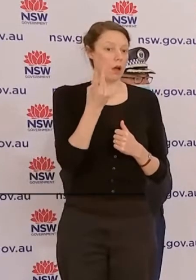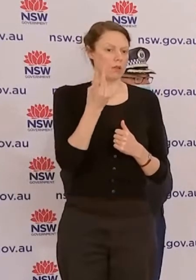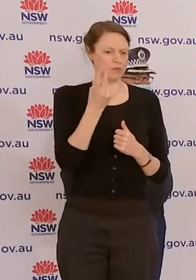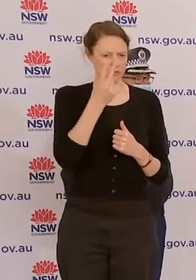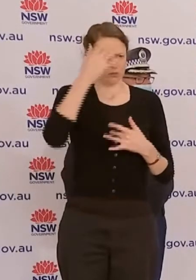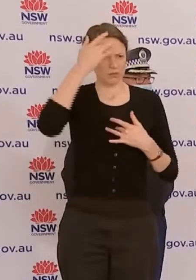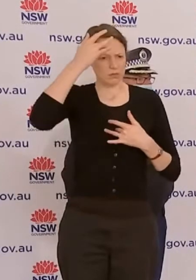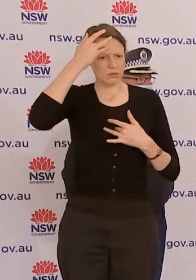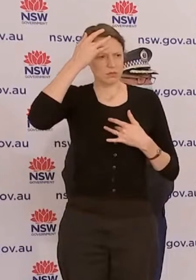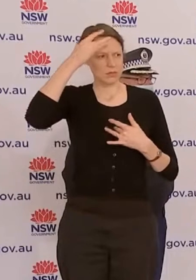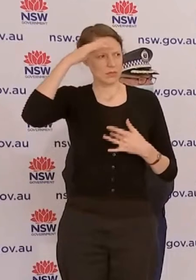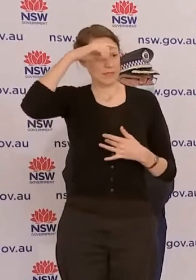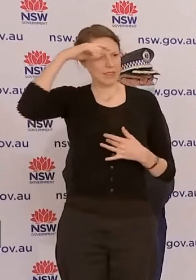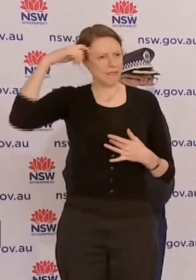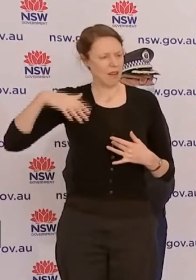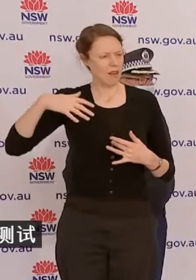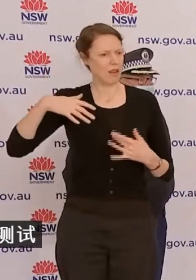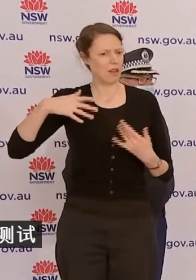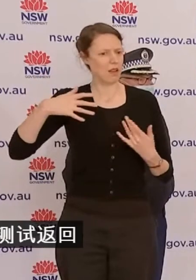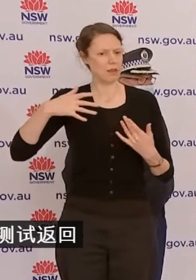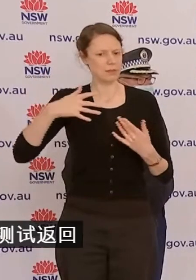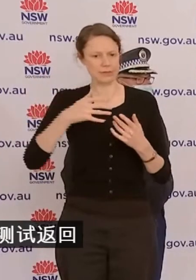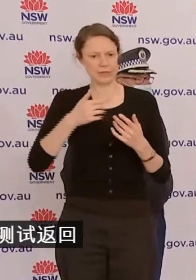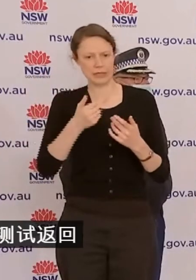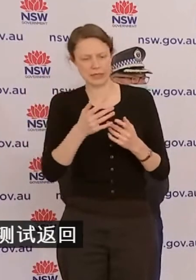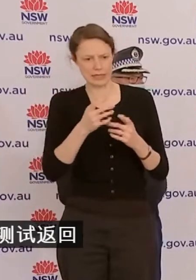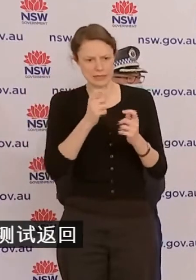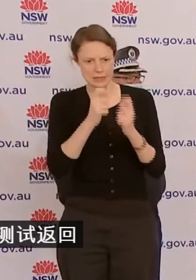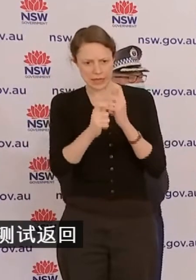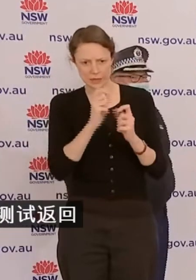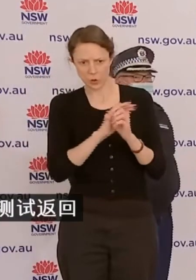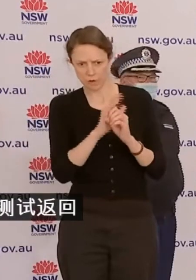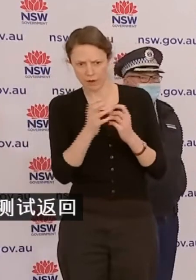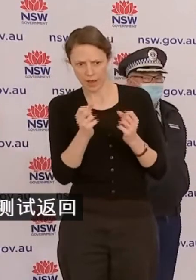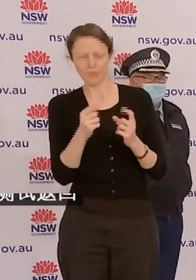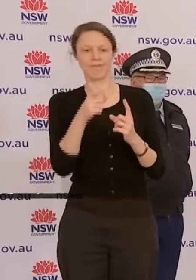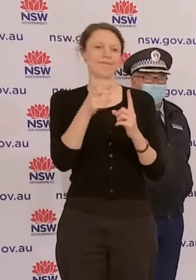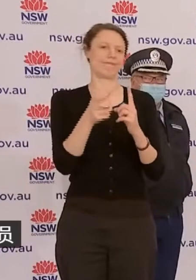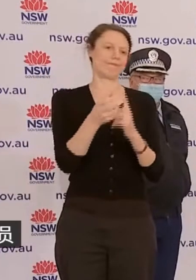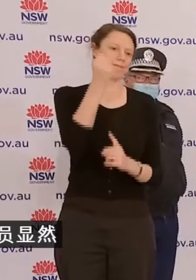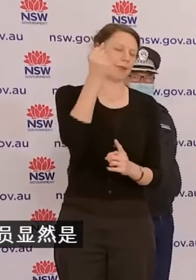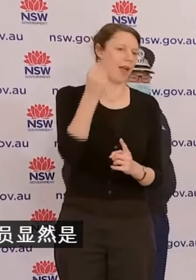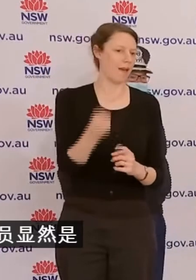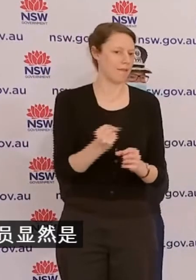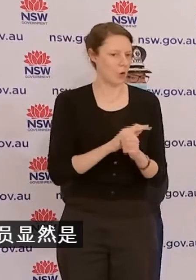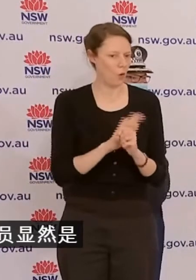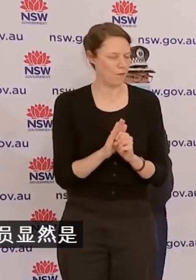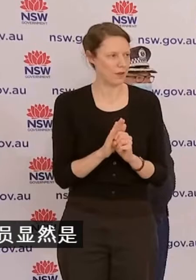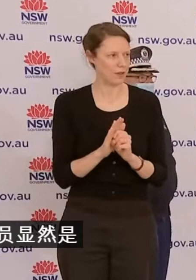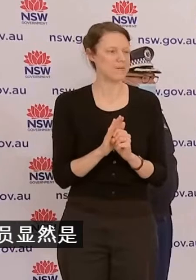and was given a COVID test, returned positive. The staff then were